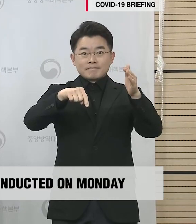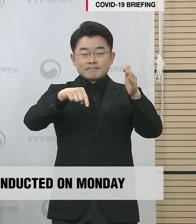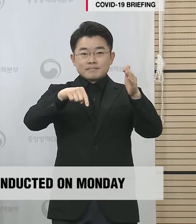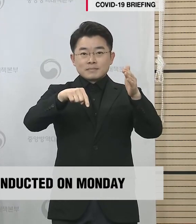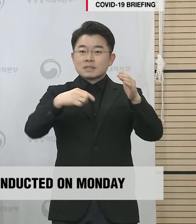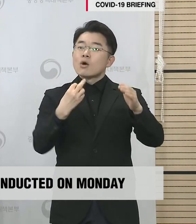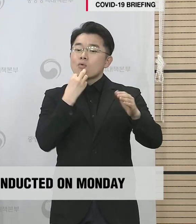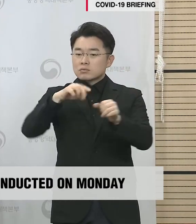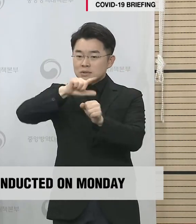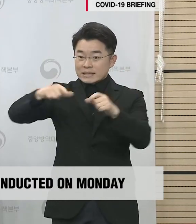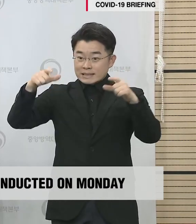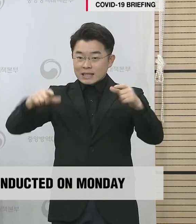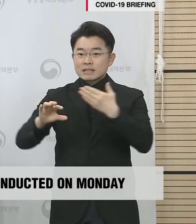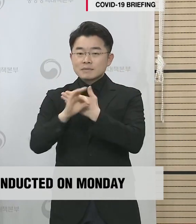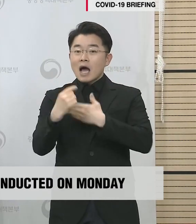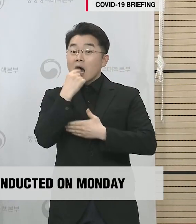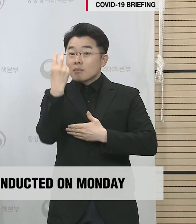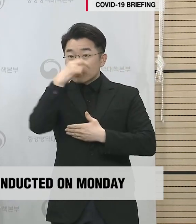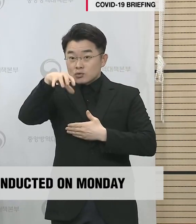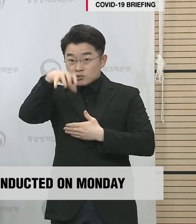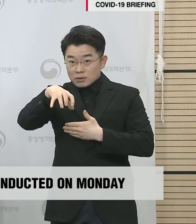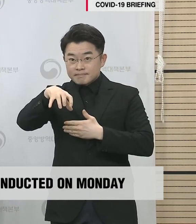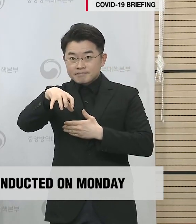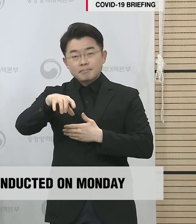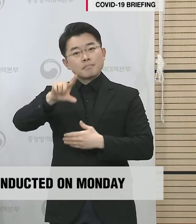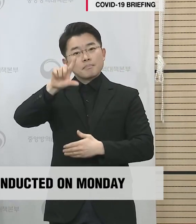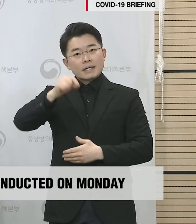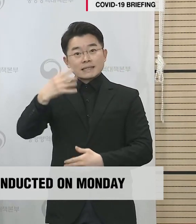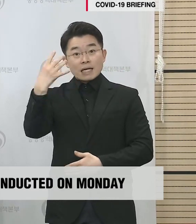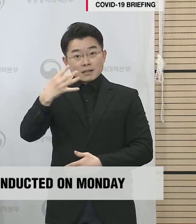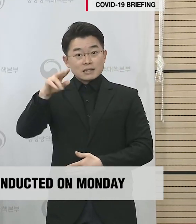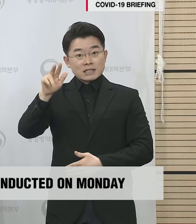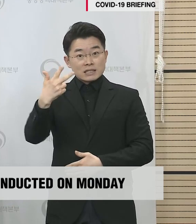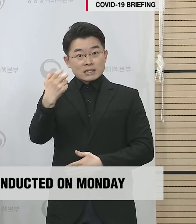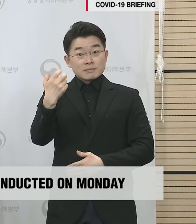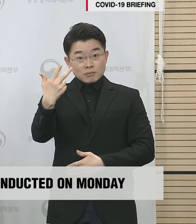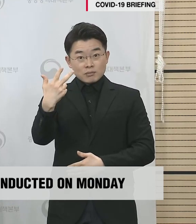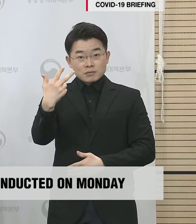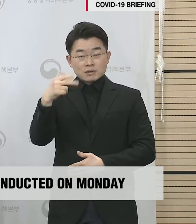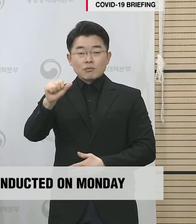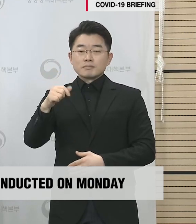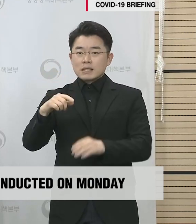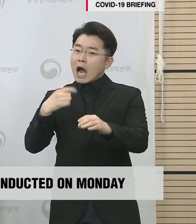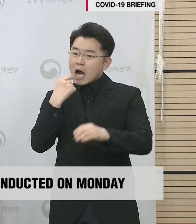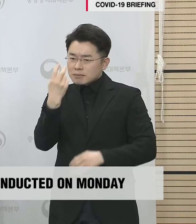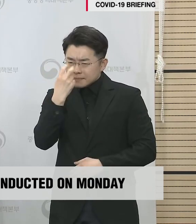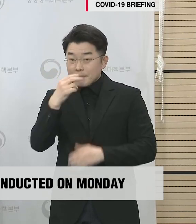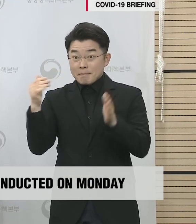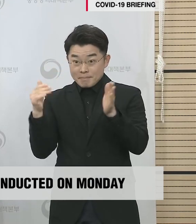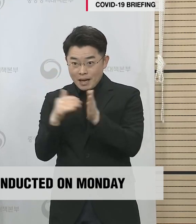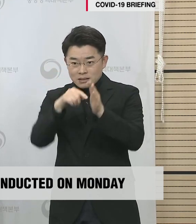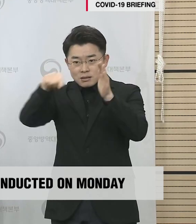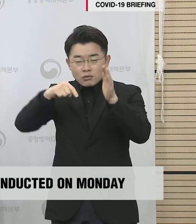30,996 tests have been conducted yesterday. And at the makeshift testing centers in the capital area, we carried out